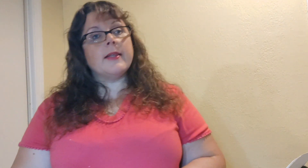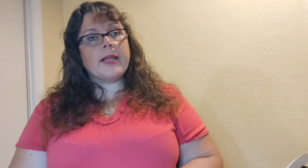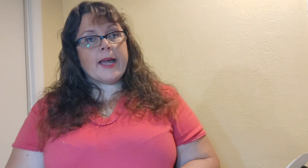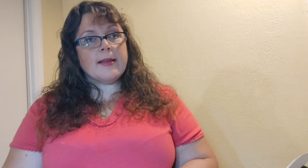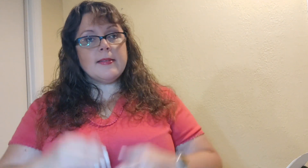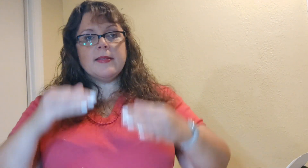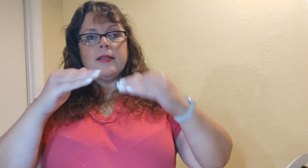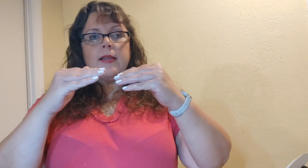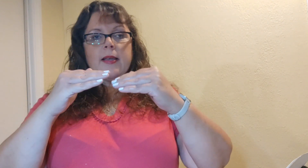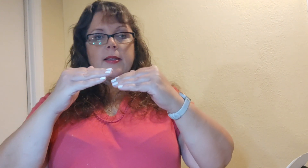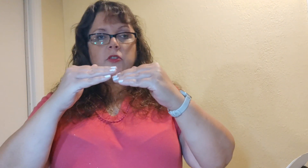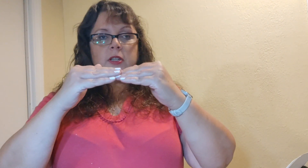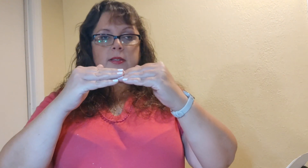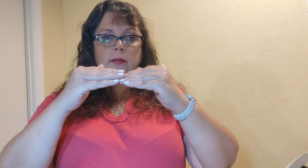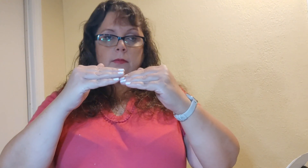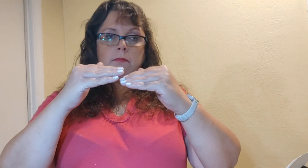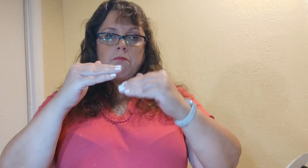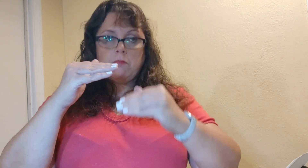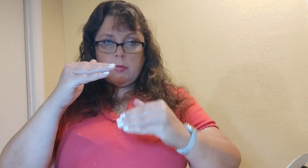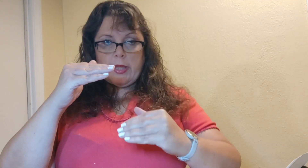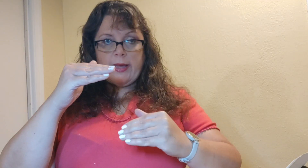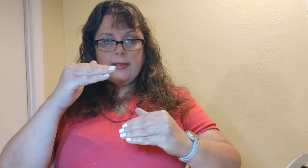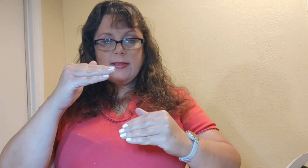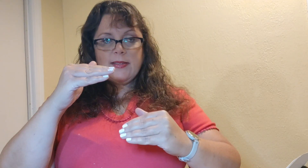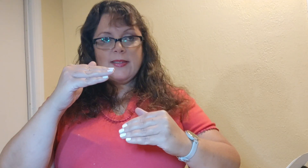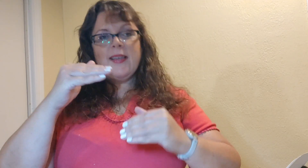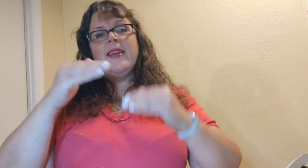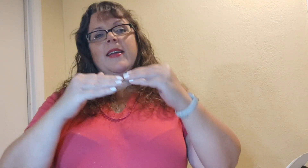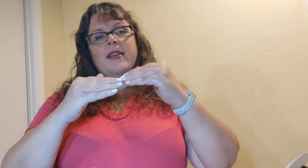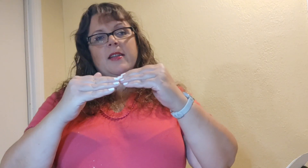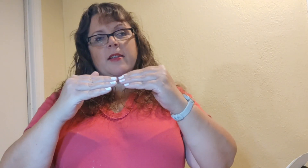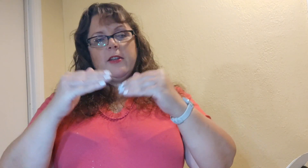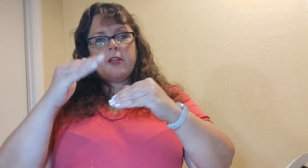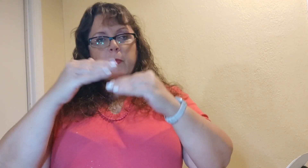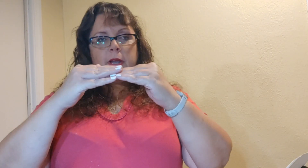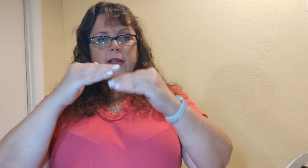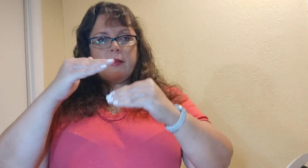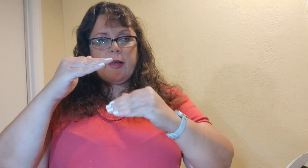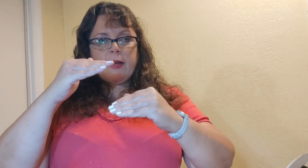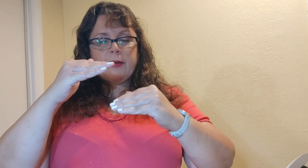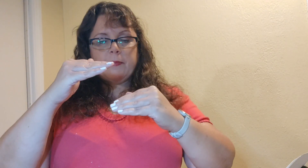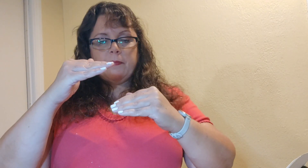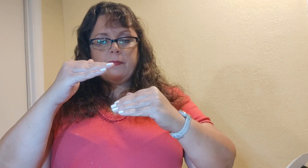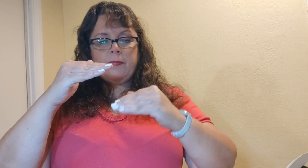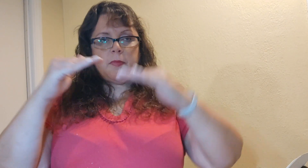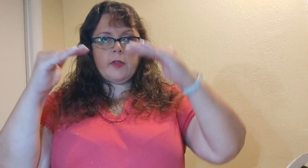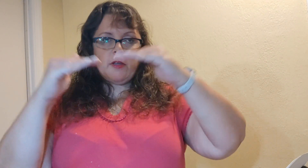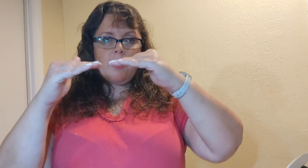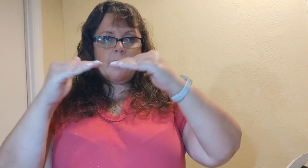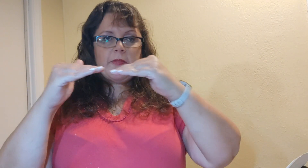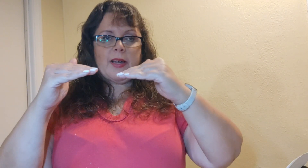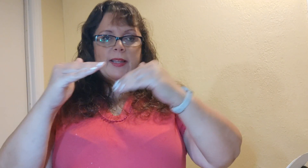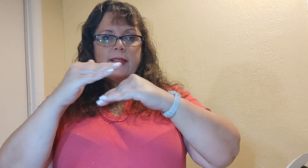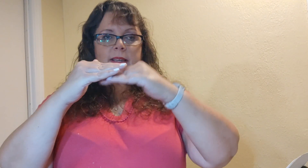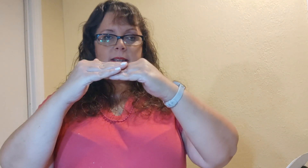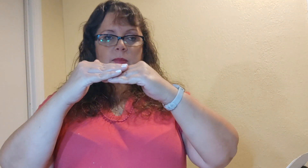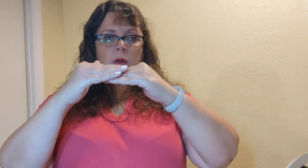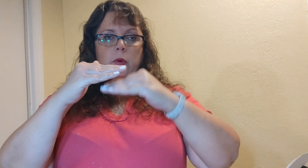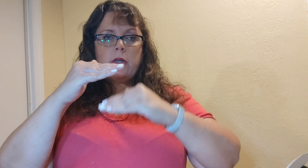Then less is just less. You know, you bring, you keep them flat like this, but one